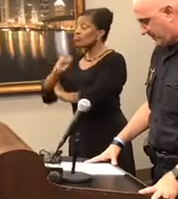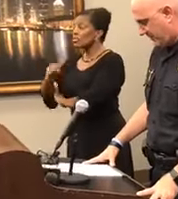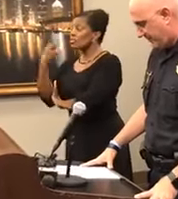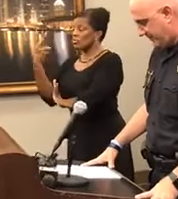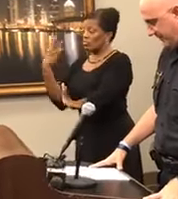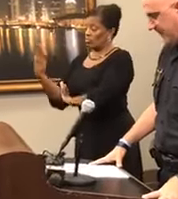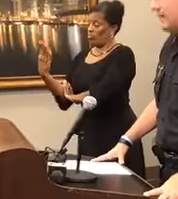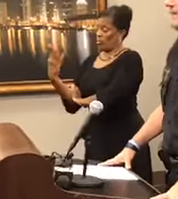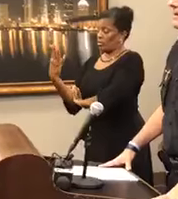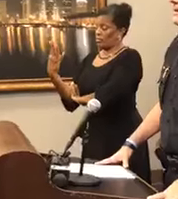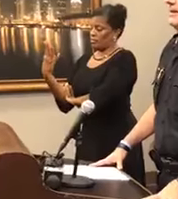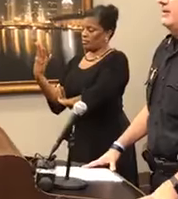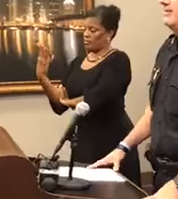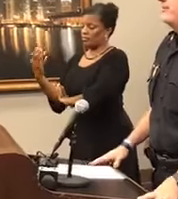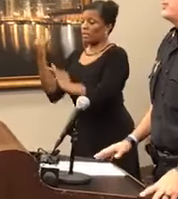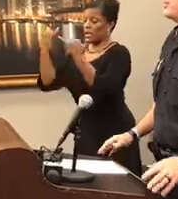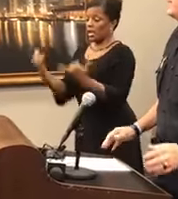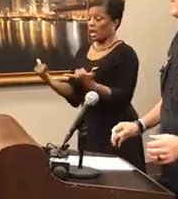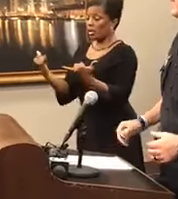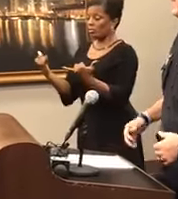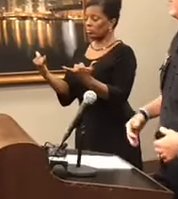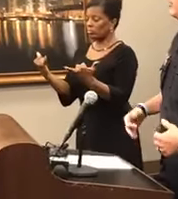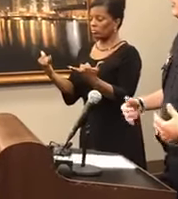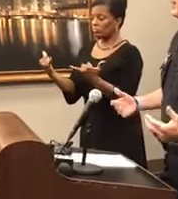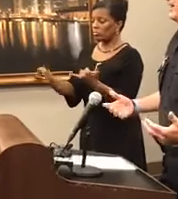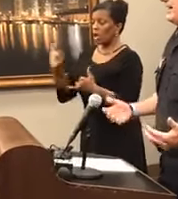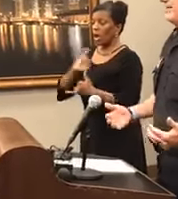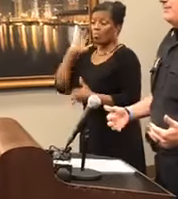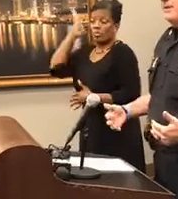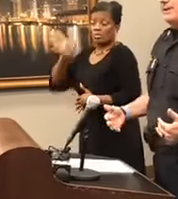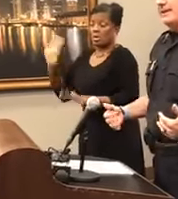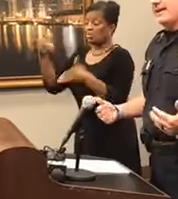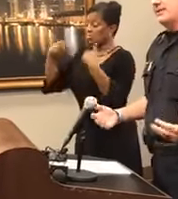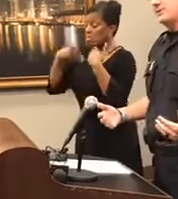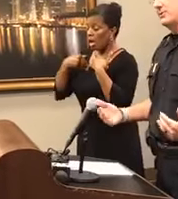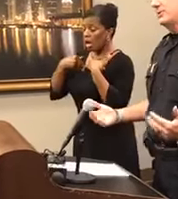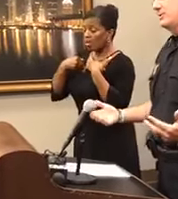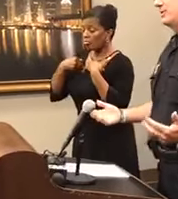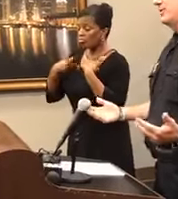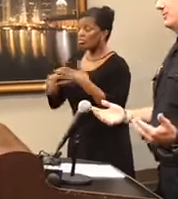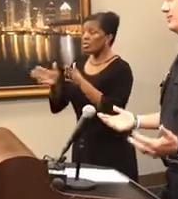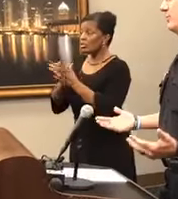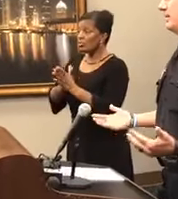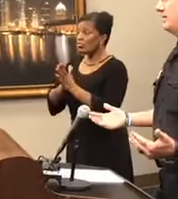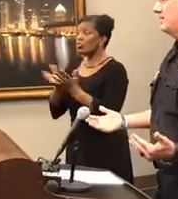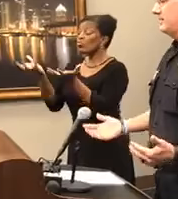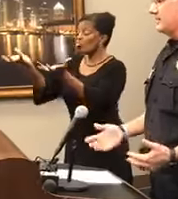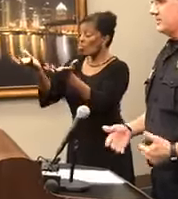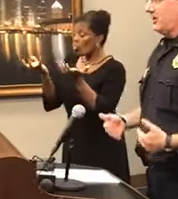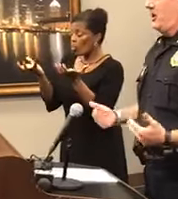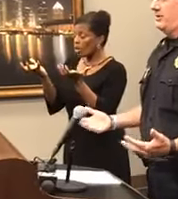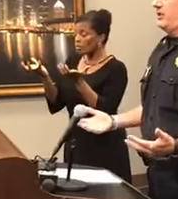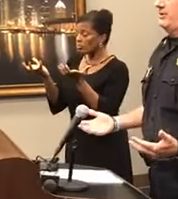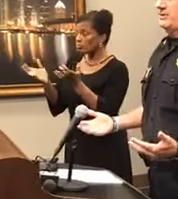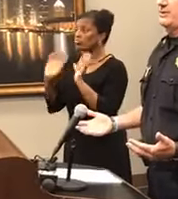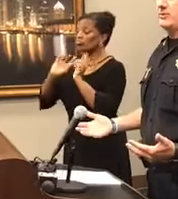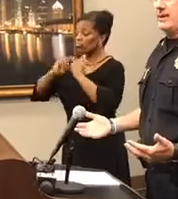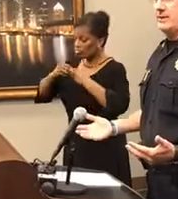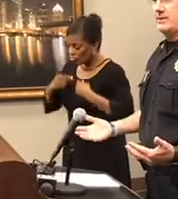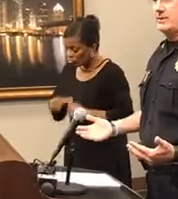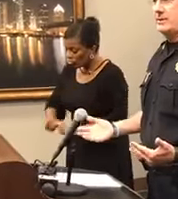old. Now, unfortunately, I will not have the answers that you are going to want. This is an